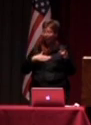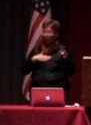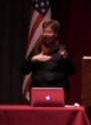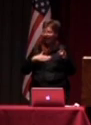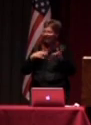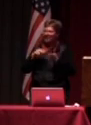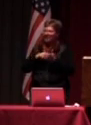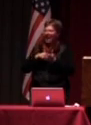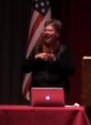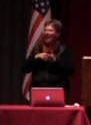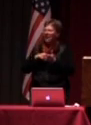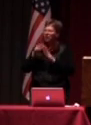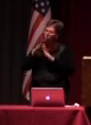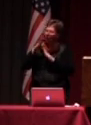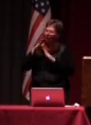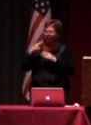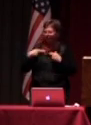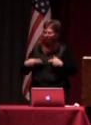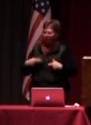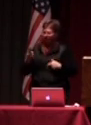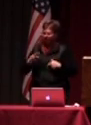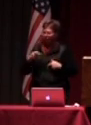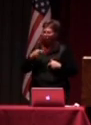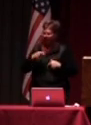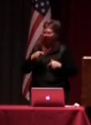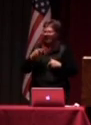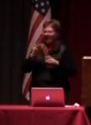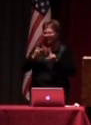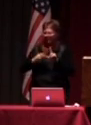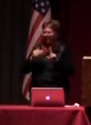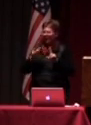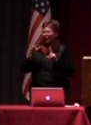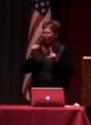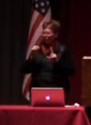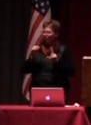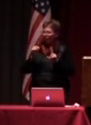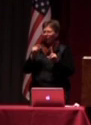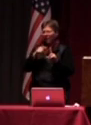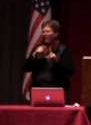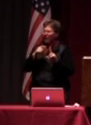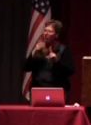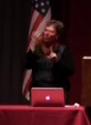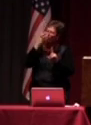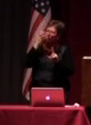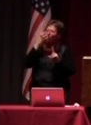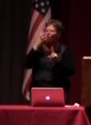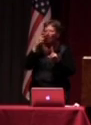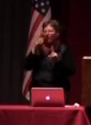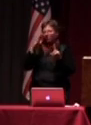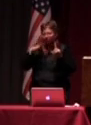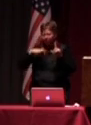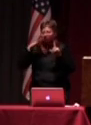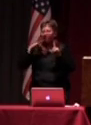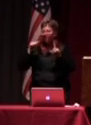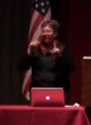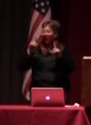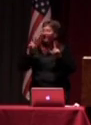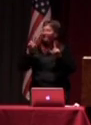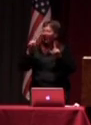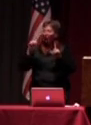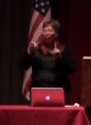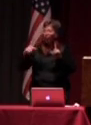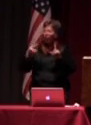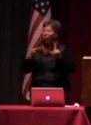stands beyond human history. He belongs to the time of heroes. He is beyond all admiration. The only thing that can rise to his level is love."